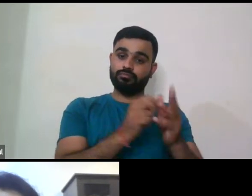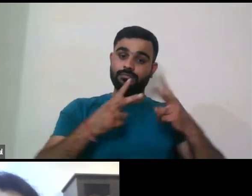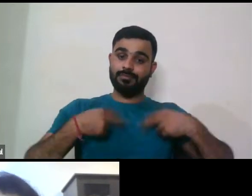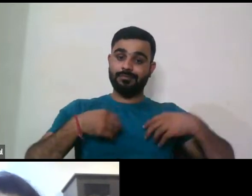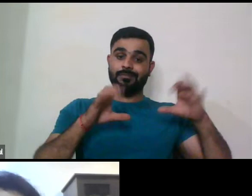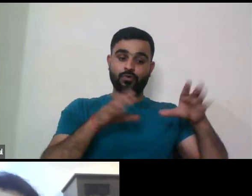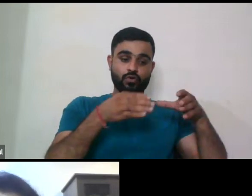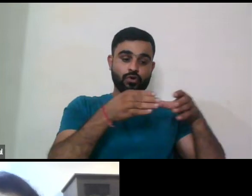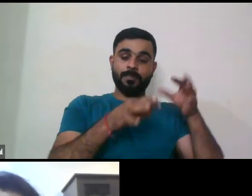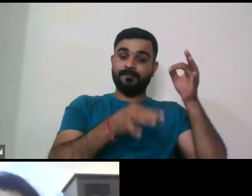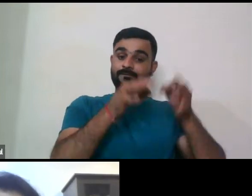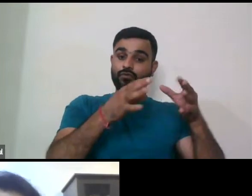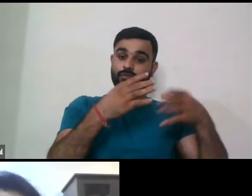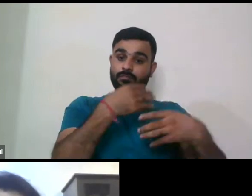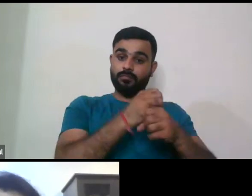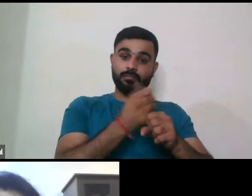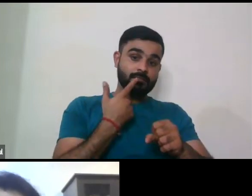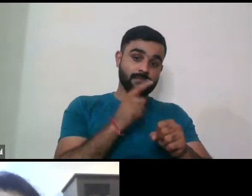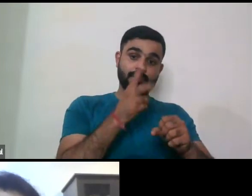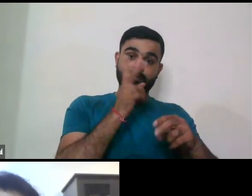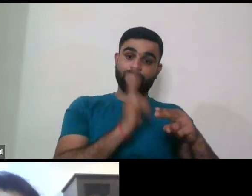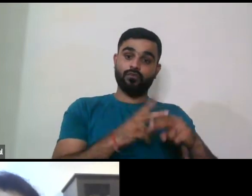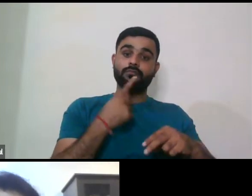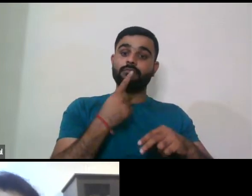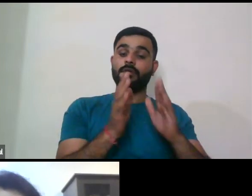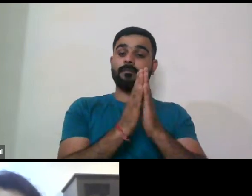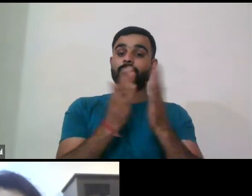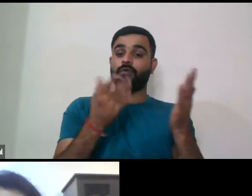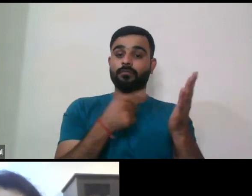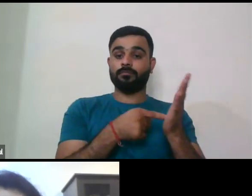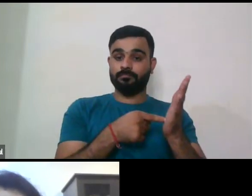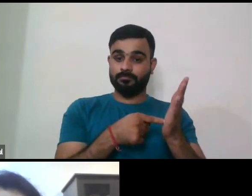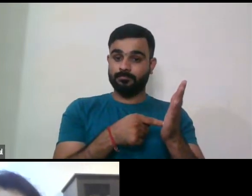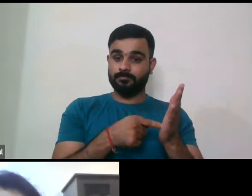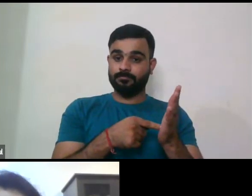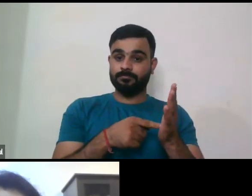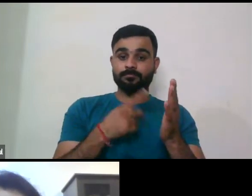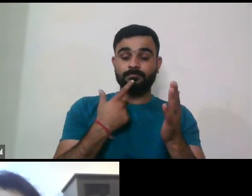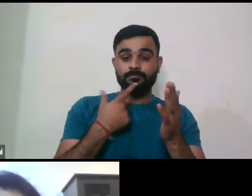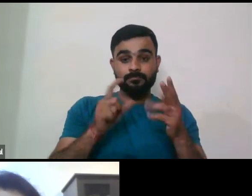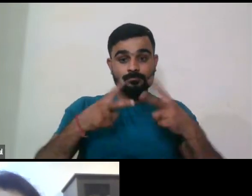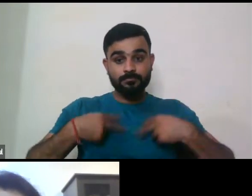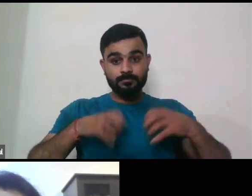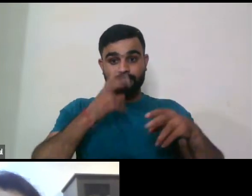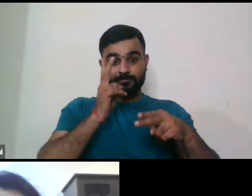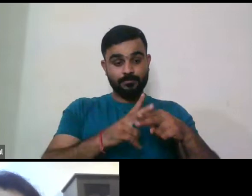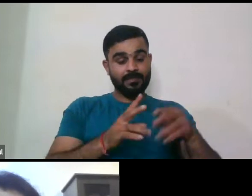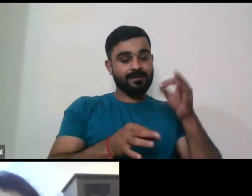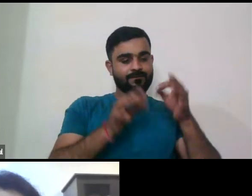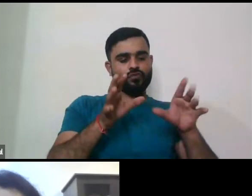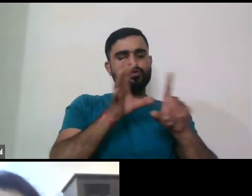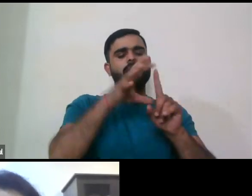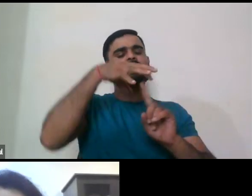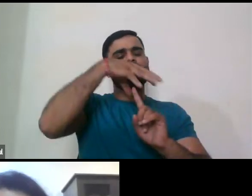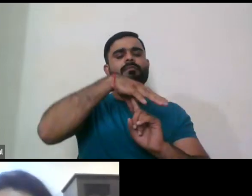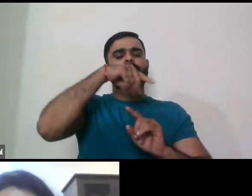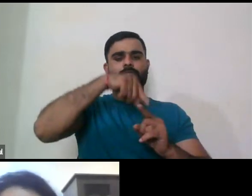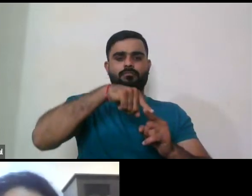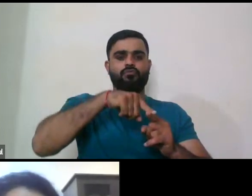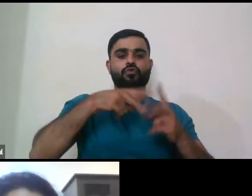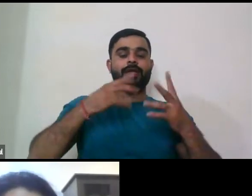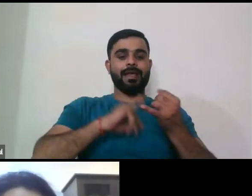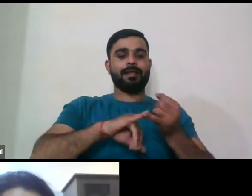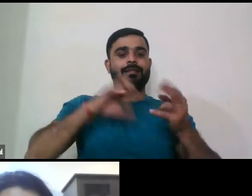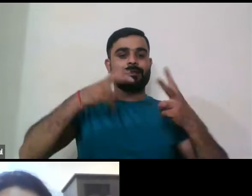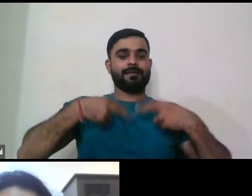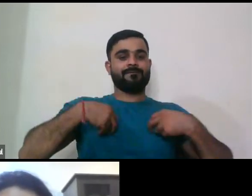bench. In fact, I would go further than what we've said in the book and say a permanent hmm, constitution division of the Supreme